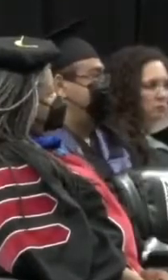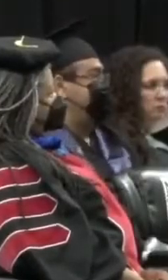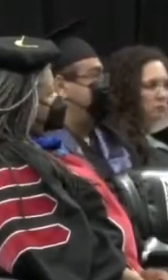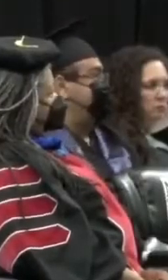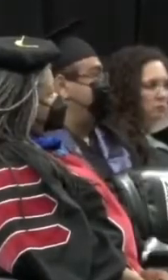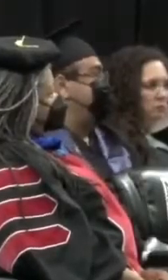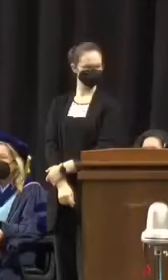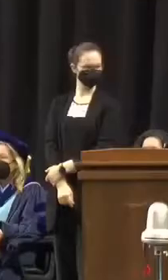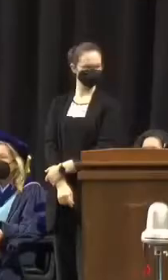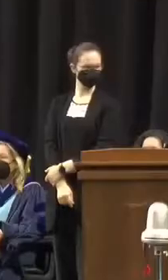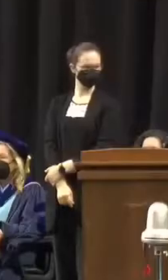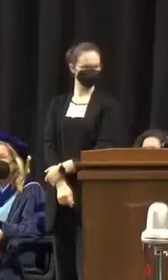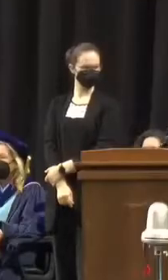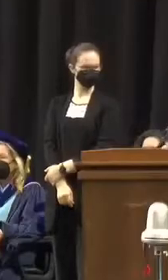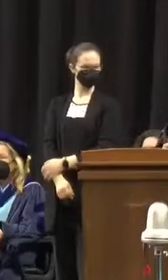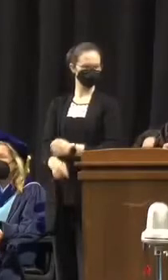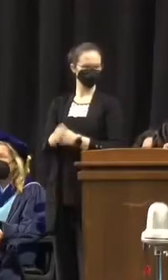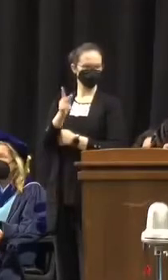Darina or Karina?